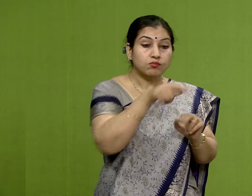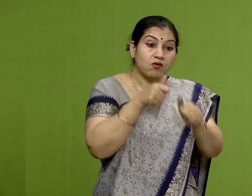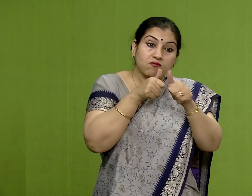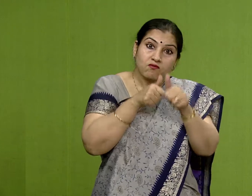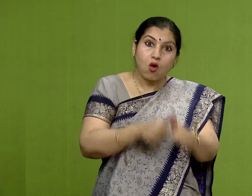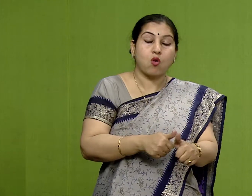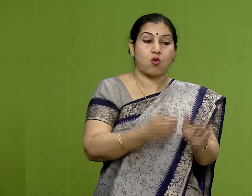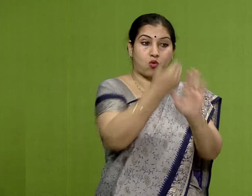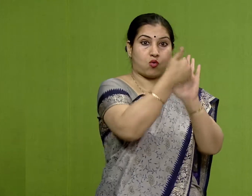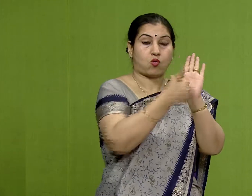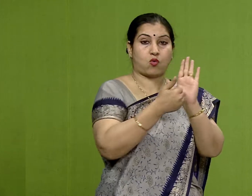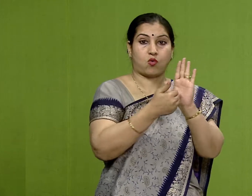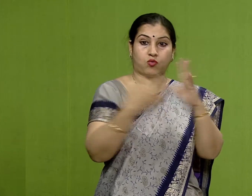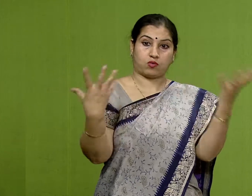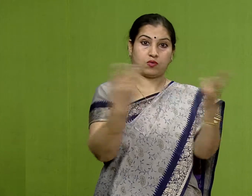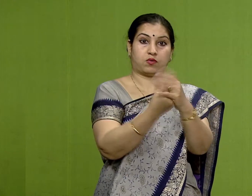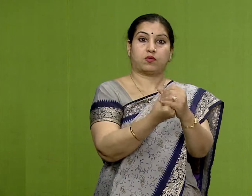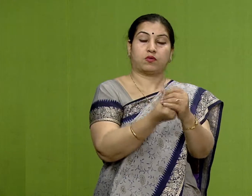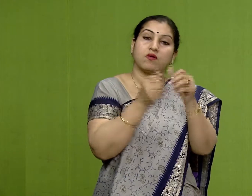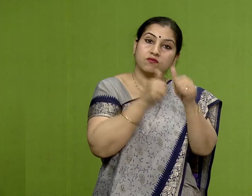for compliance.